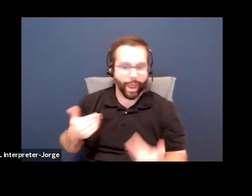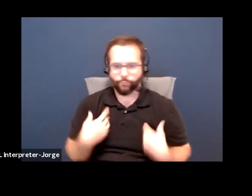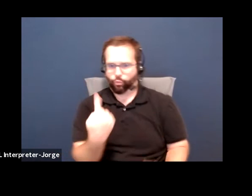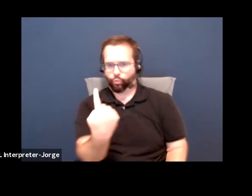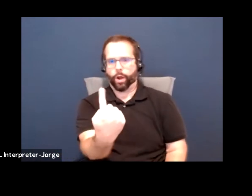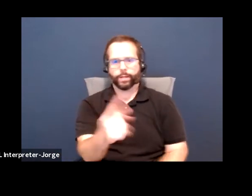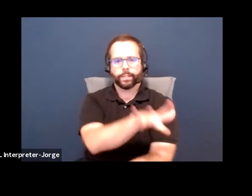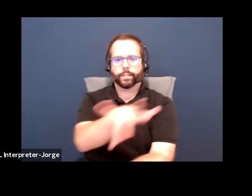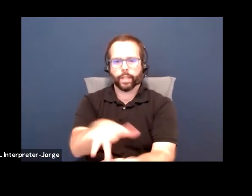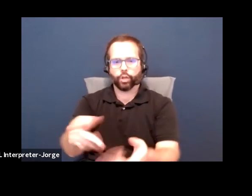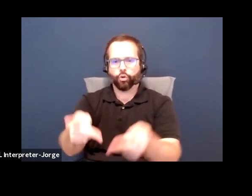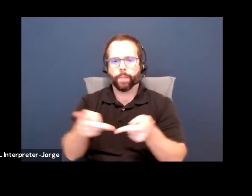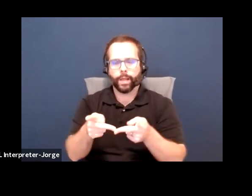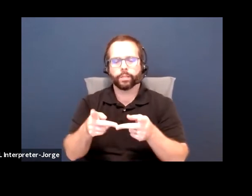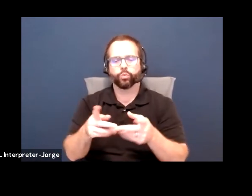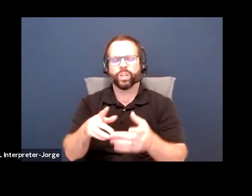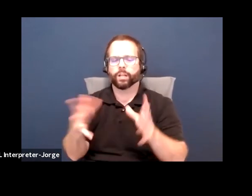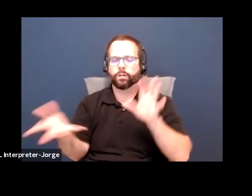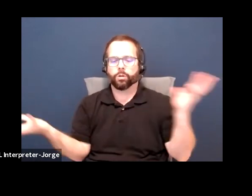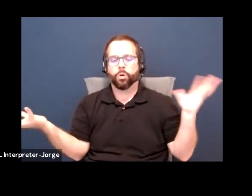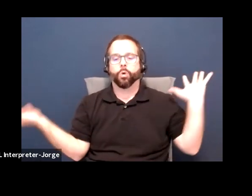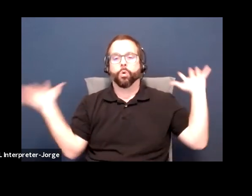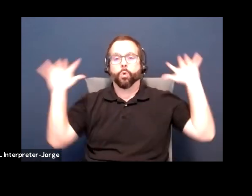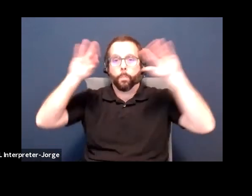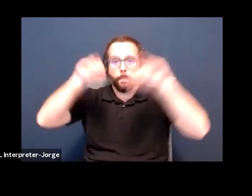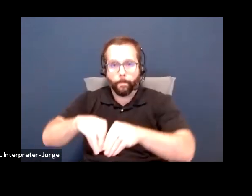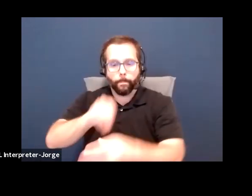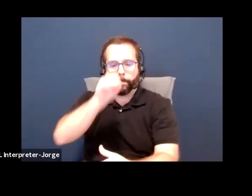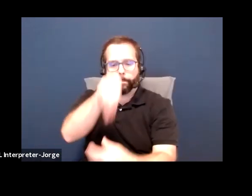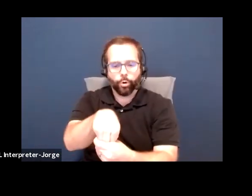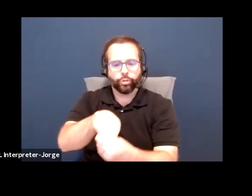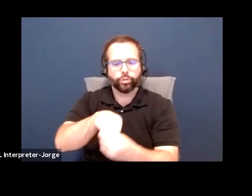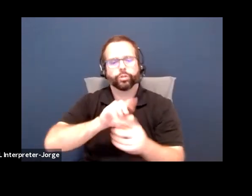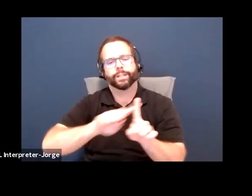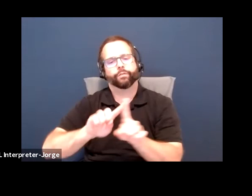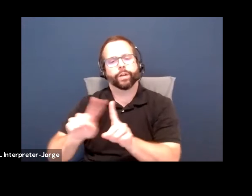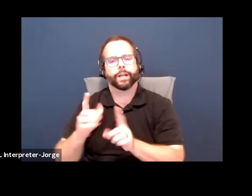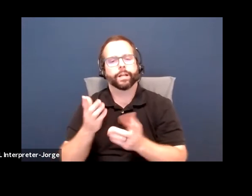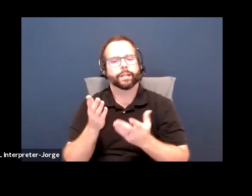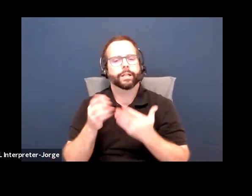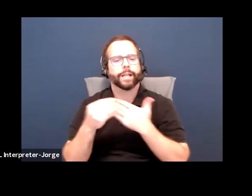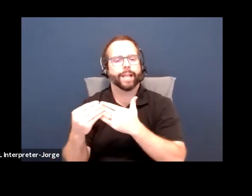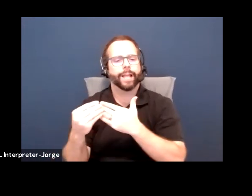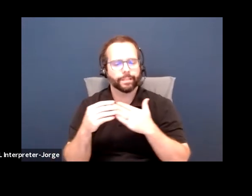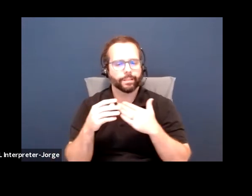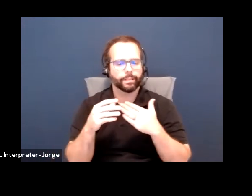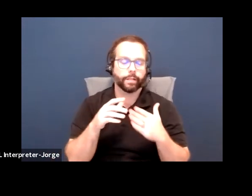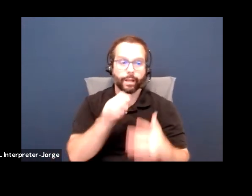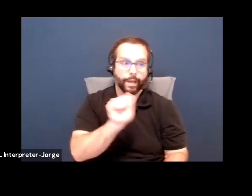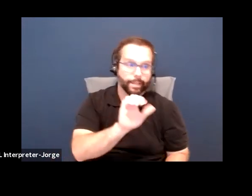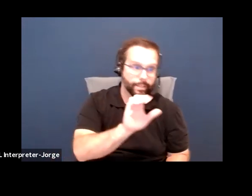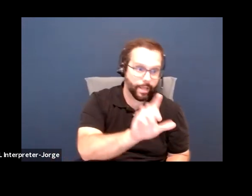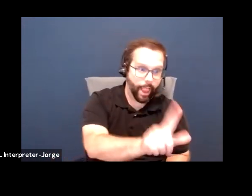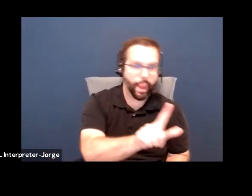we can pull together all of this different guidance. So ACL has put out guidance to our networks on, how to